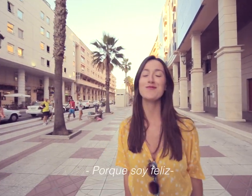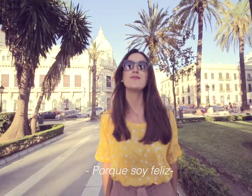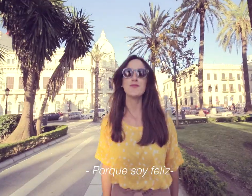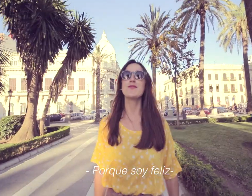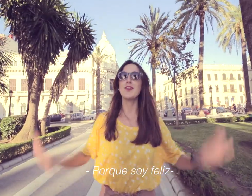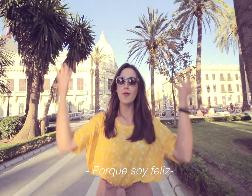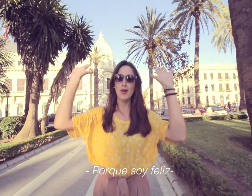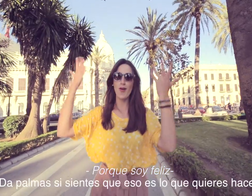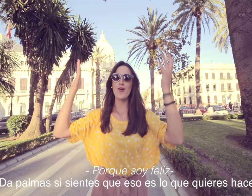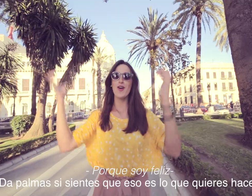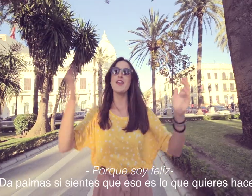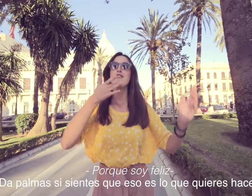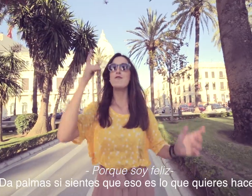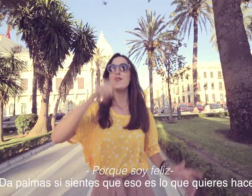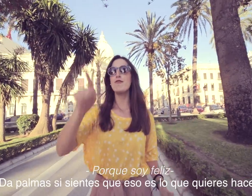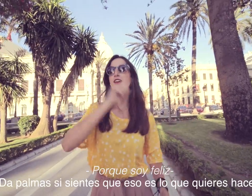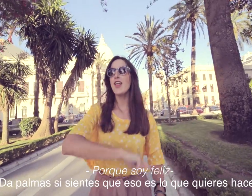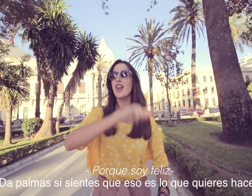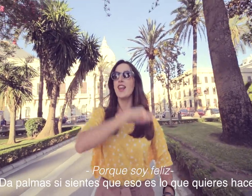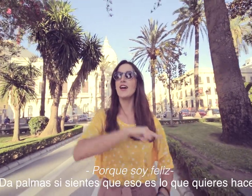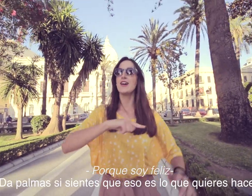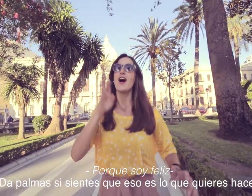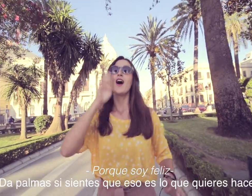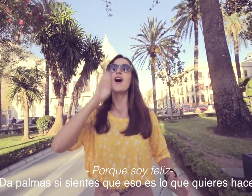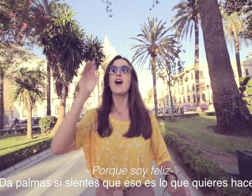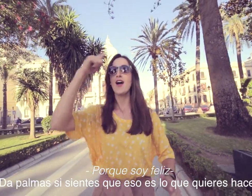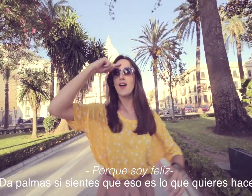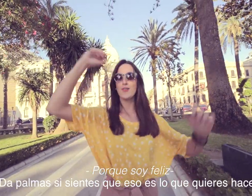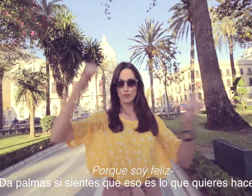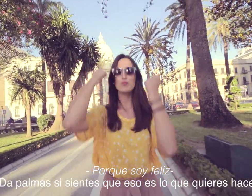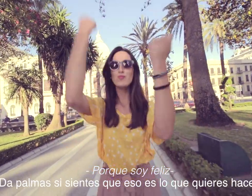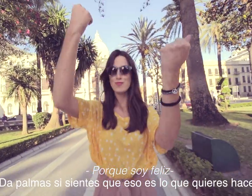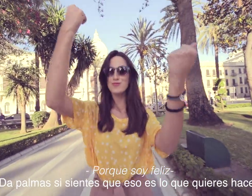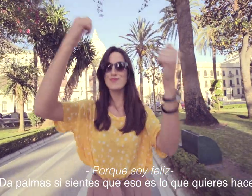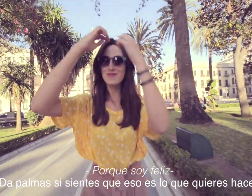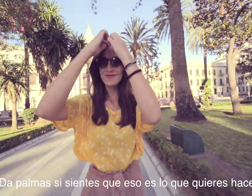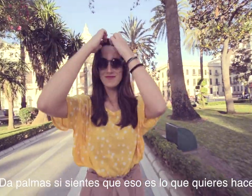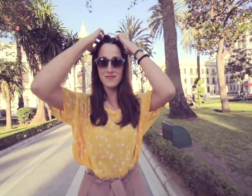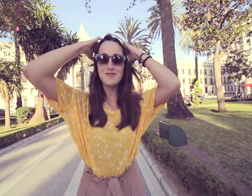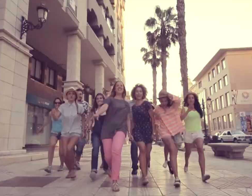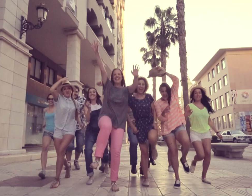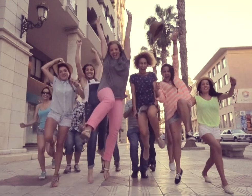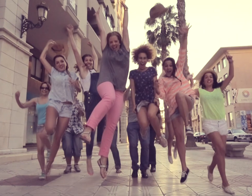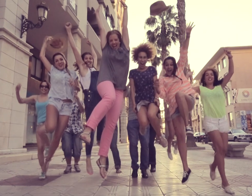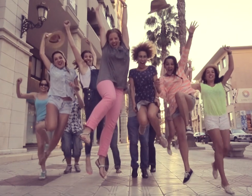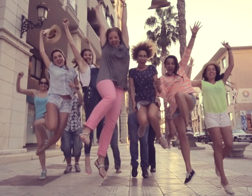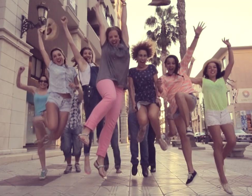I'm happy Clap along if you feel like that's what you want to do Come on, come on, come on